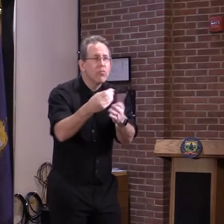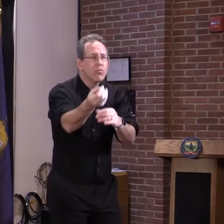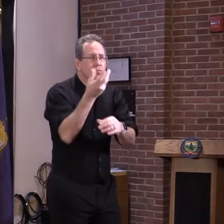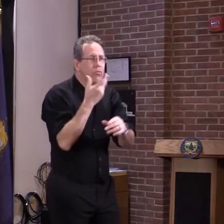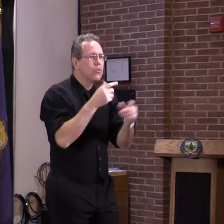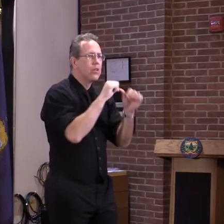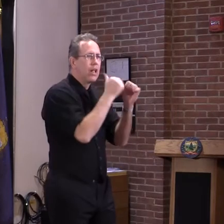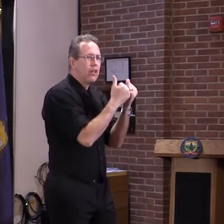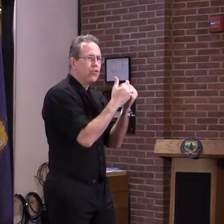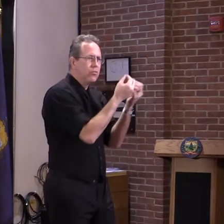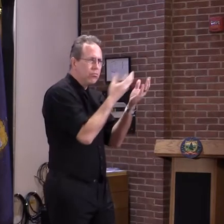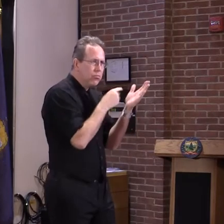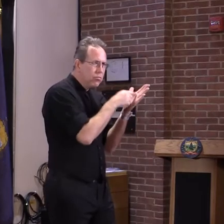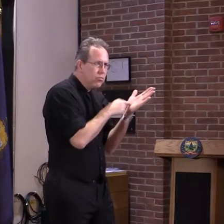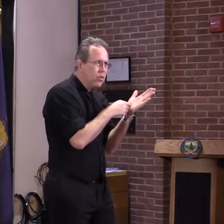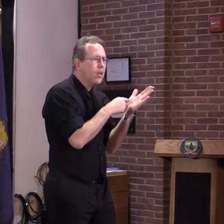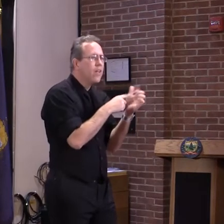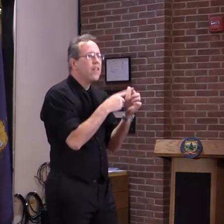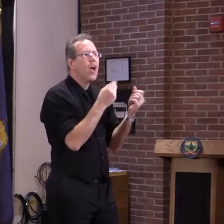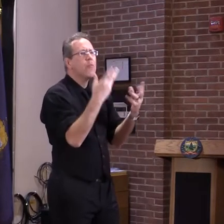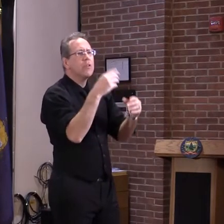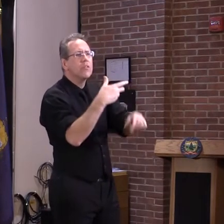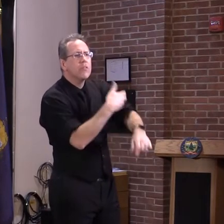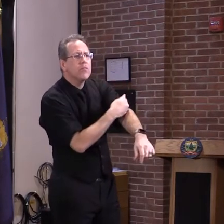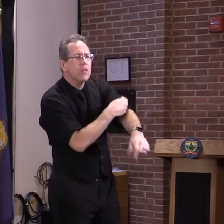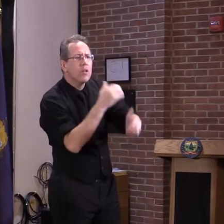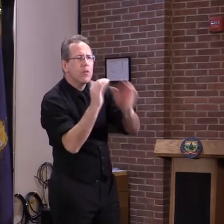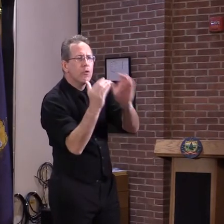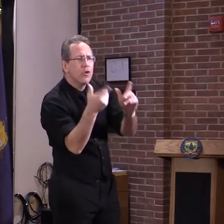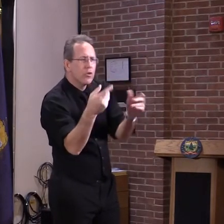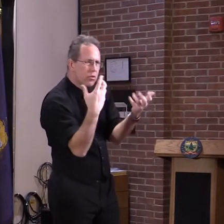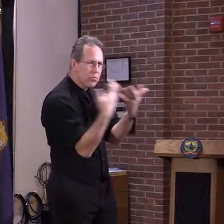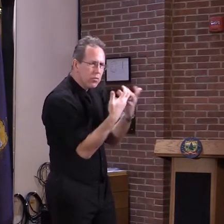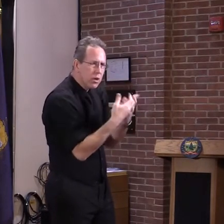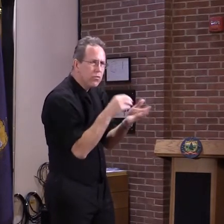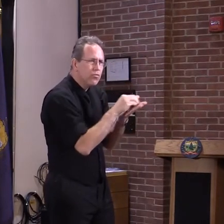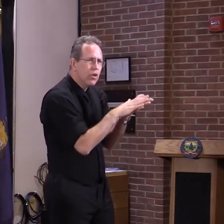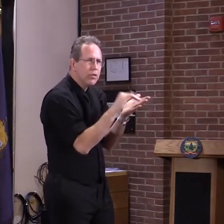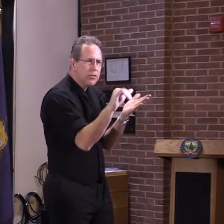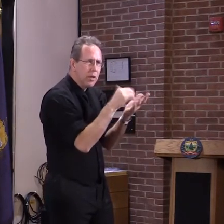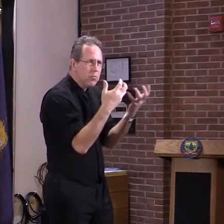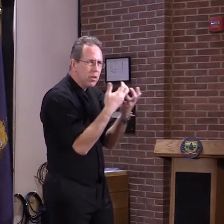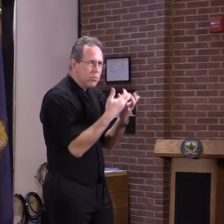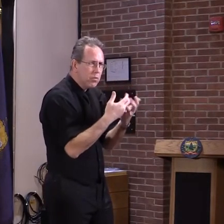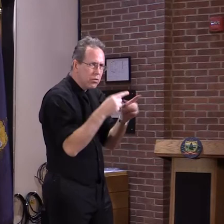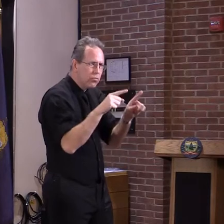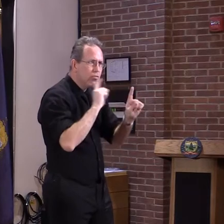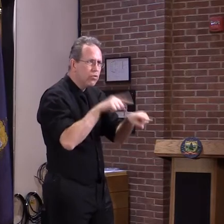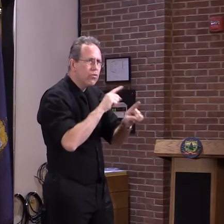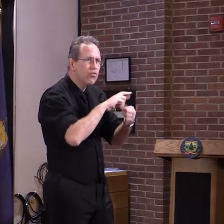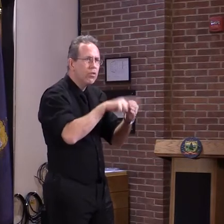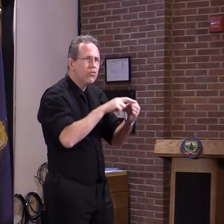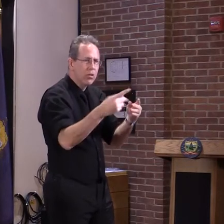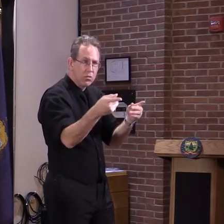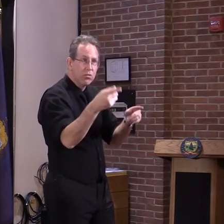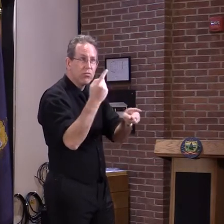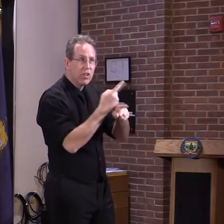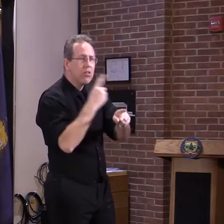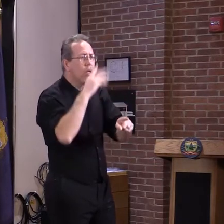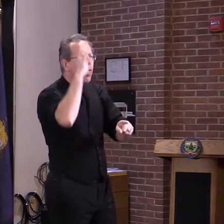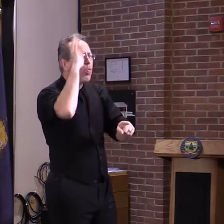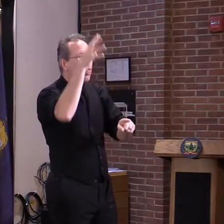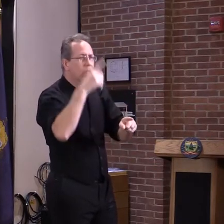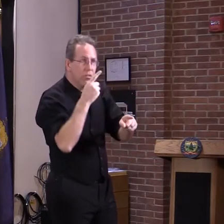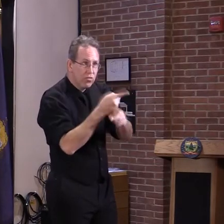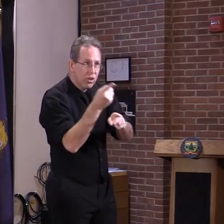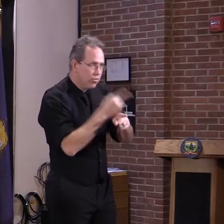the immunization registry at the Department of Health. So we have figured out a way to do that. We really couldn't do it earlier in the year because we didn't